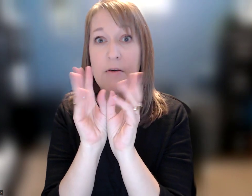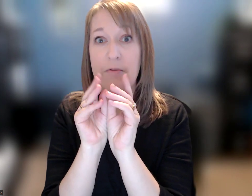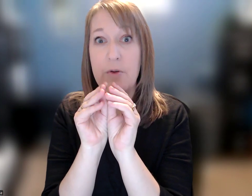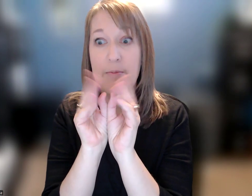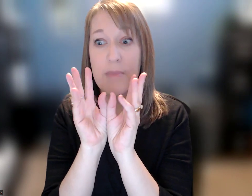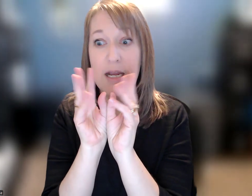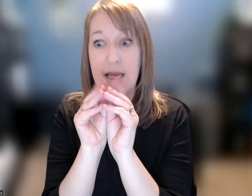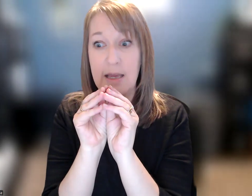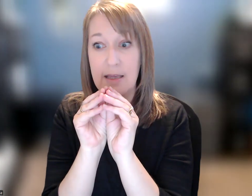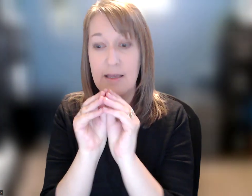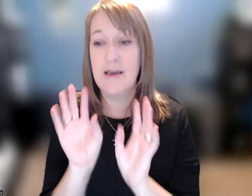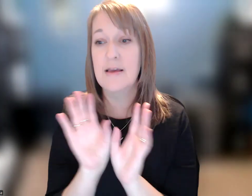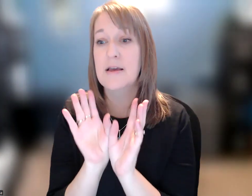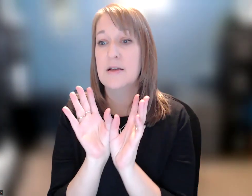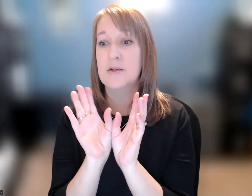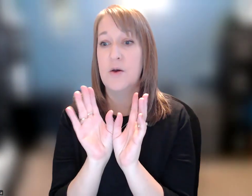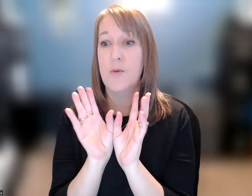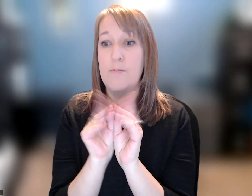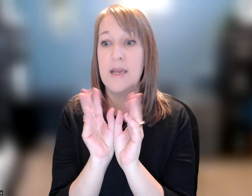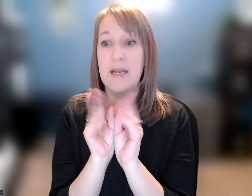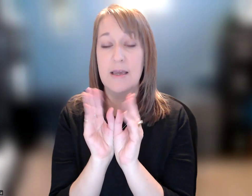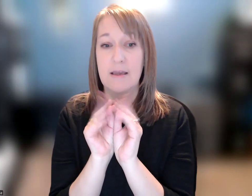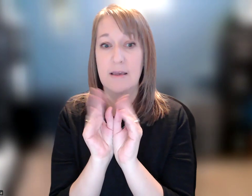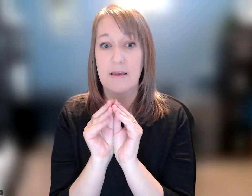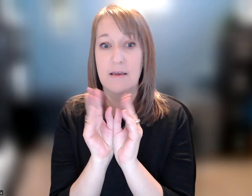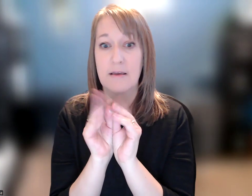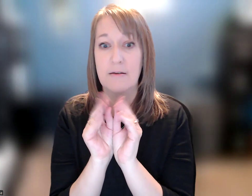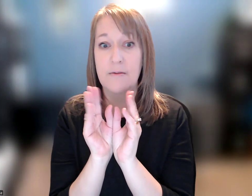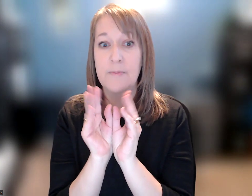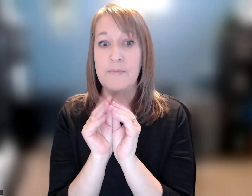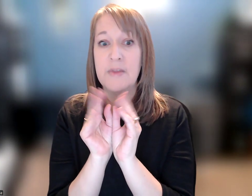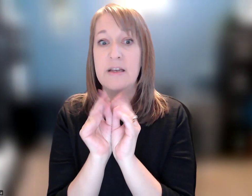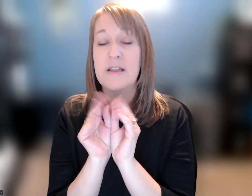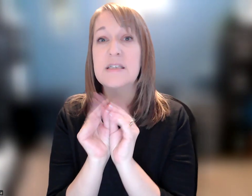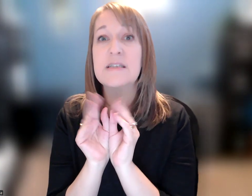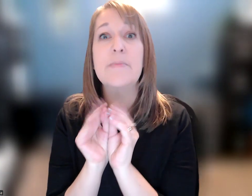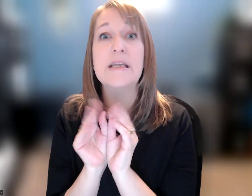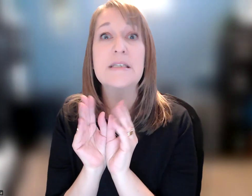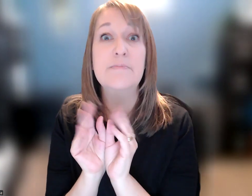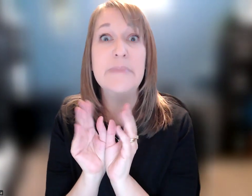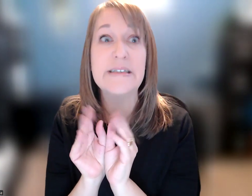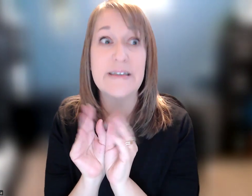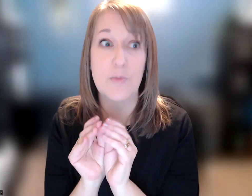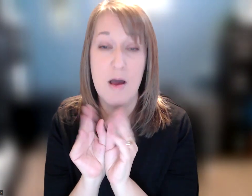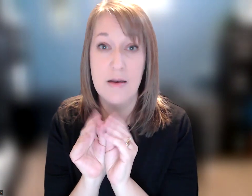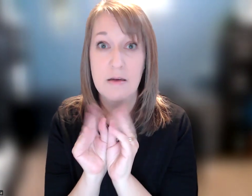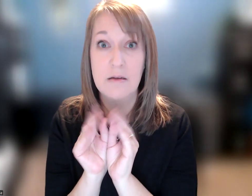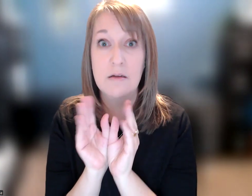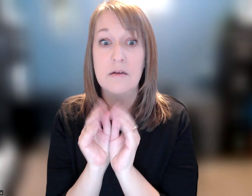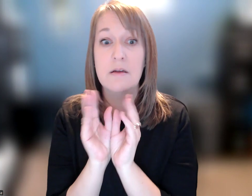for the meeting. Okay, so meeting. Now, this doesn't mean to meet someone.